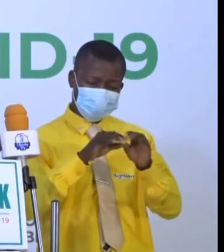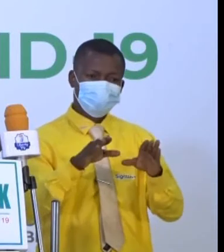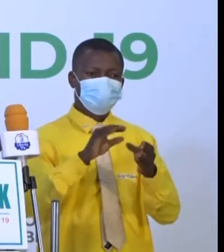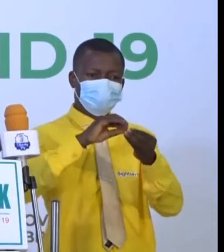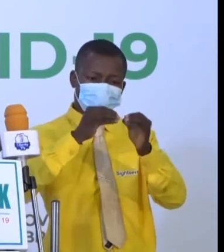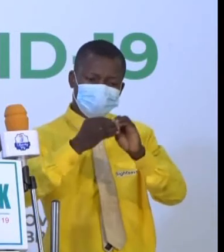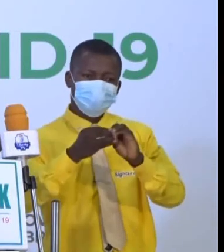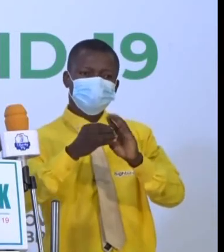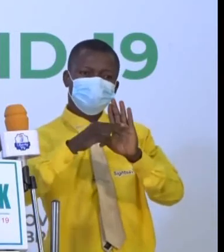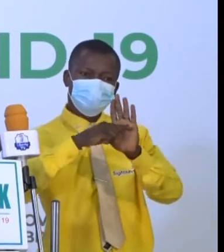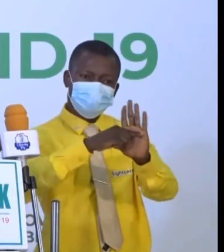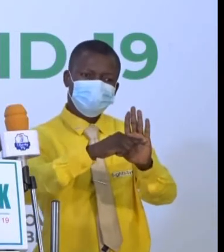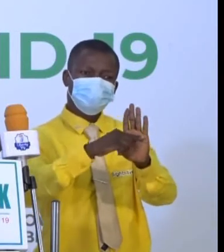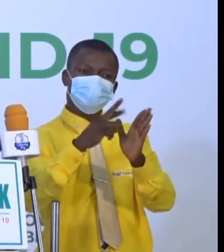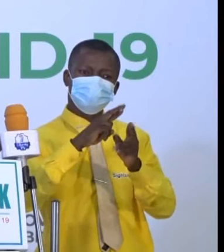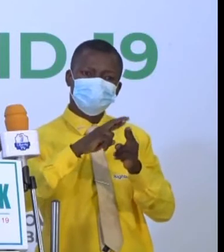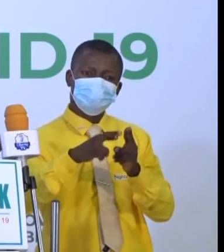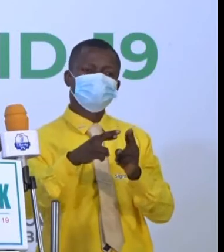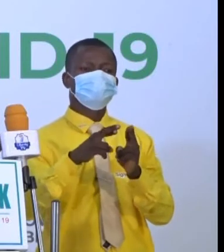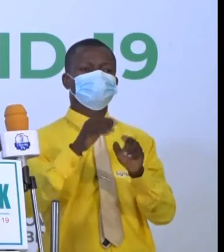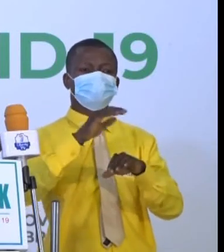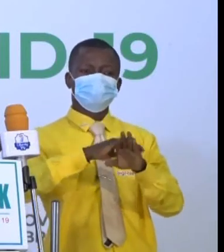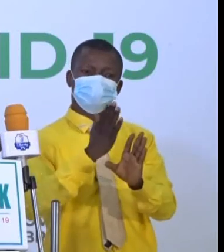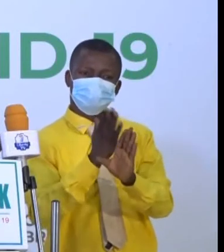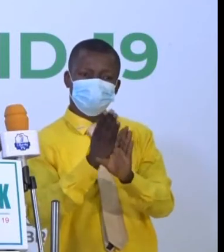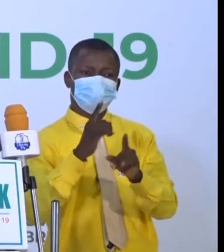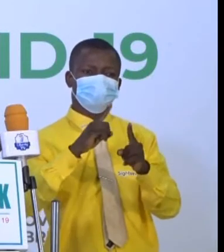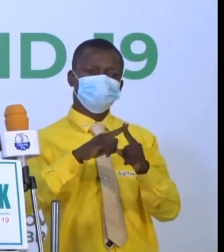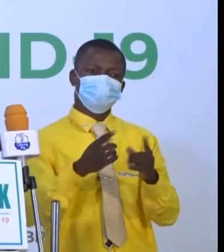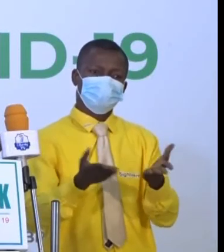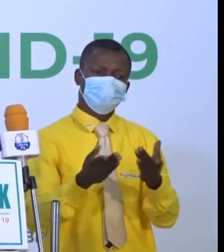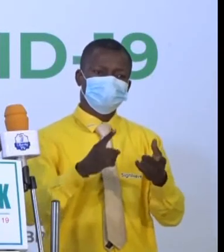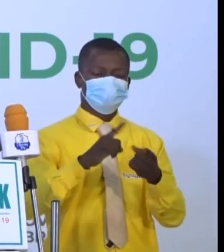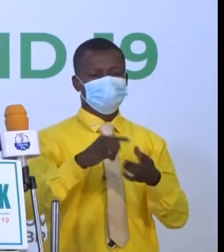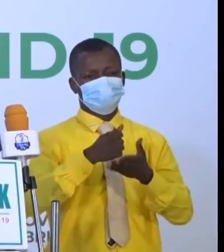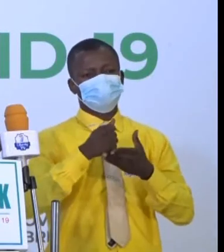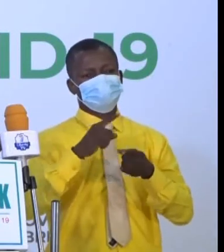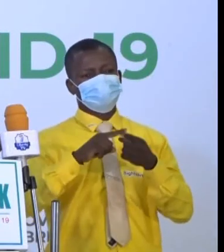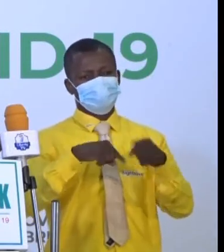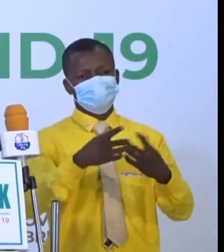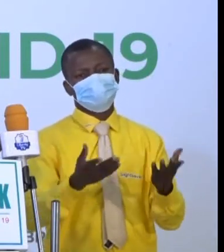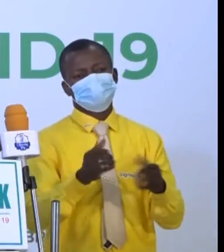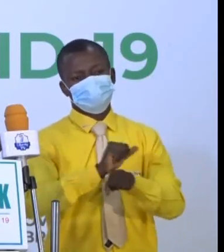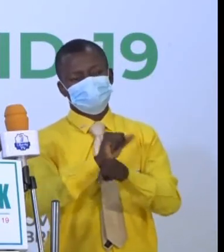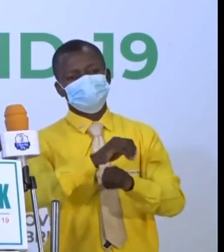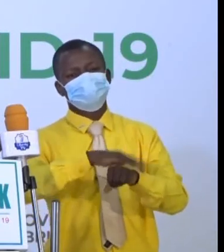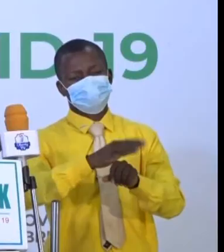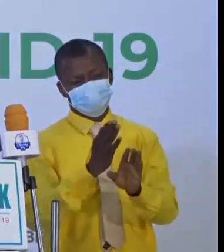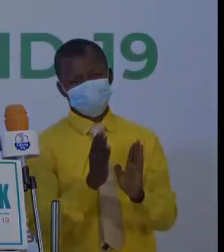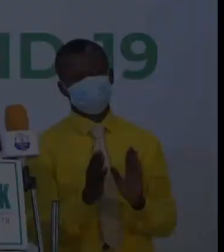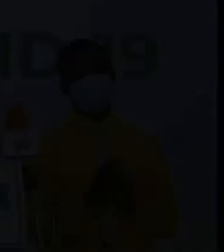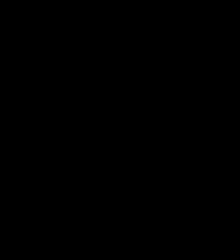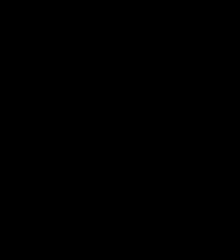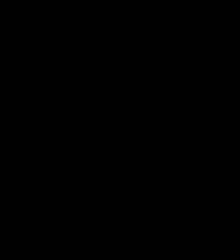PCR negative result electronically available for us to be able to review and go back to if there's an issue.